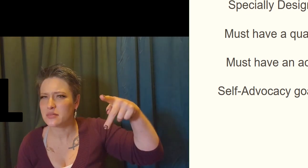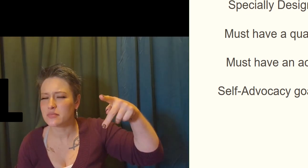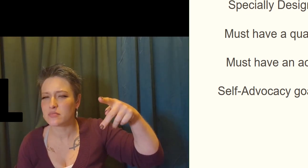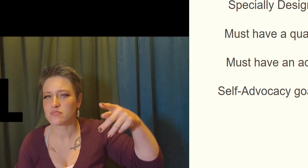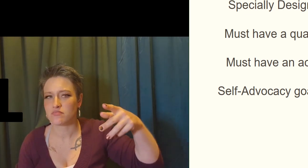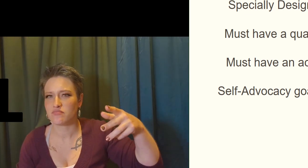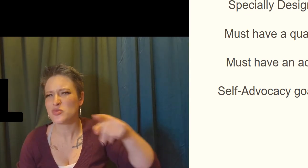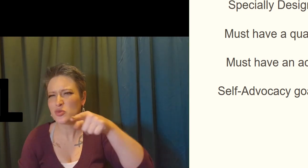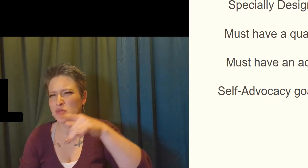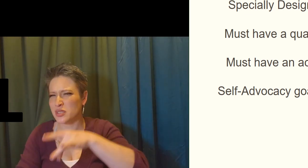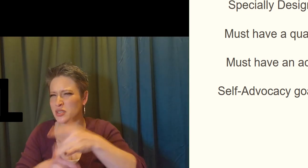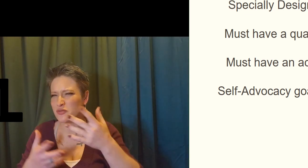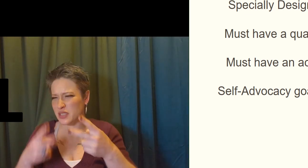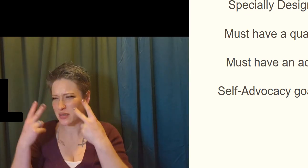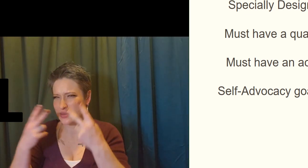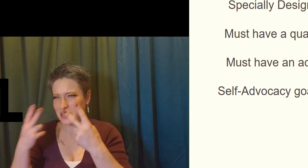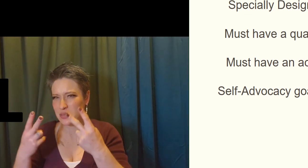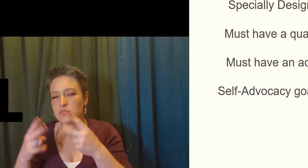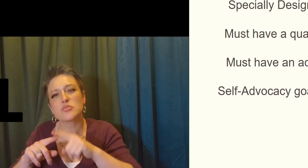IEPs.